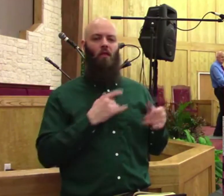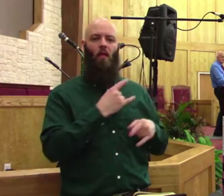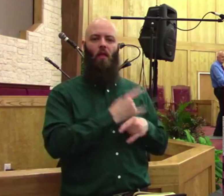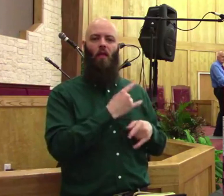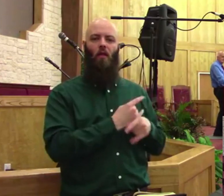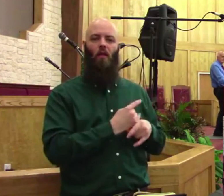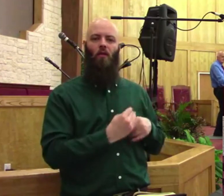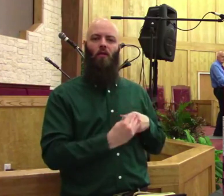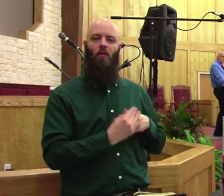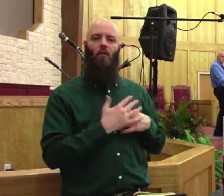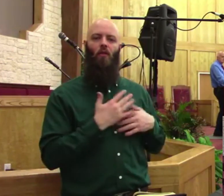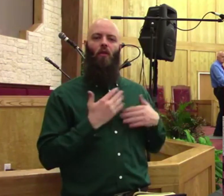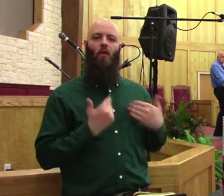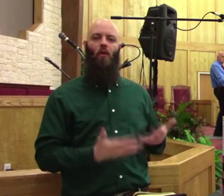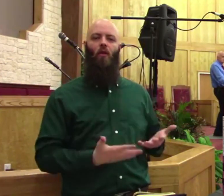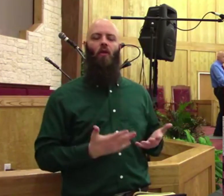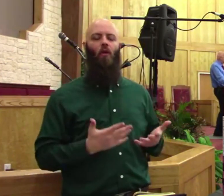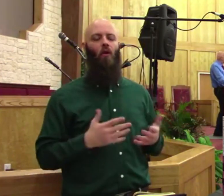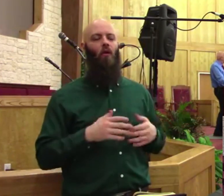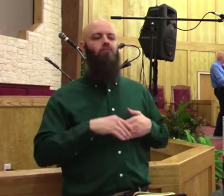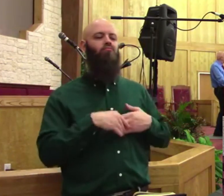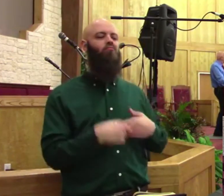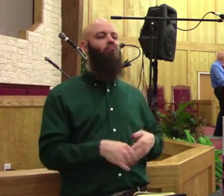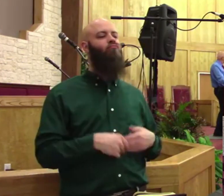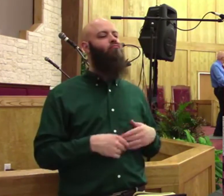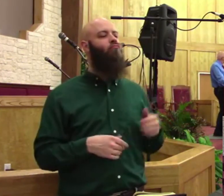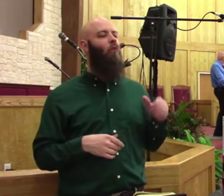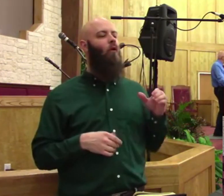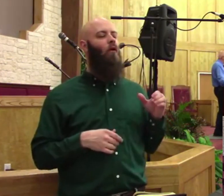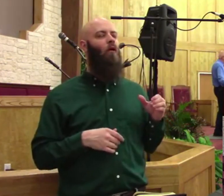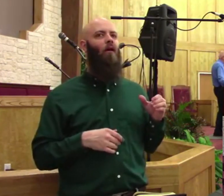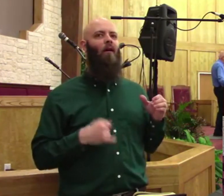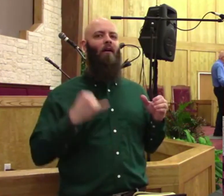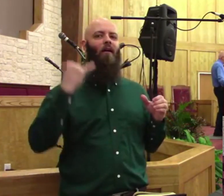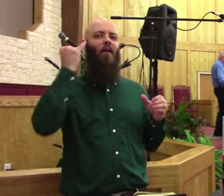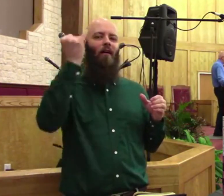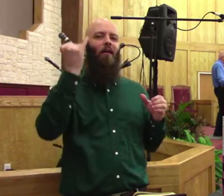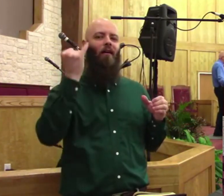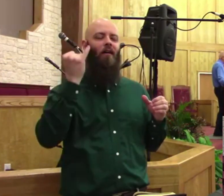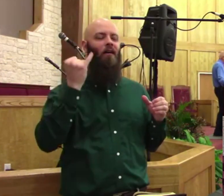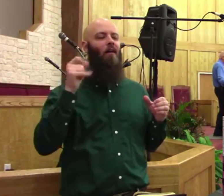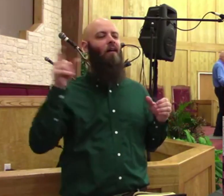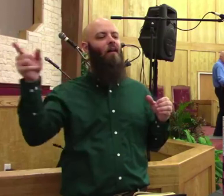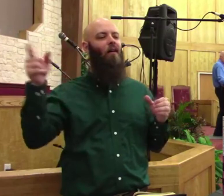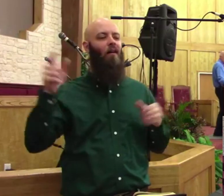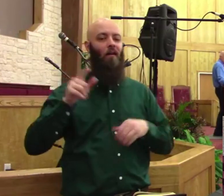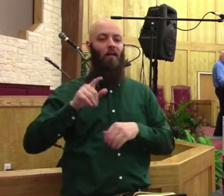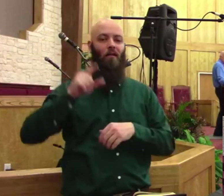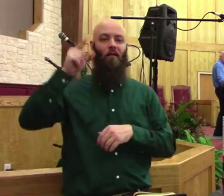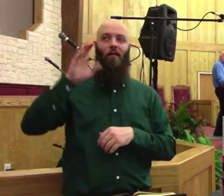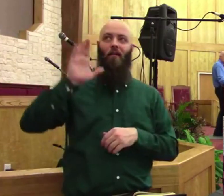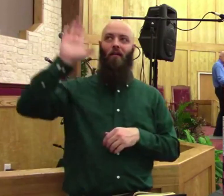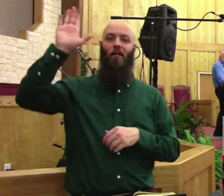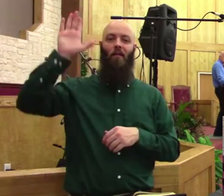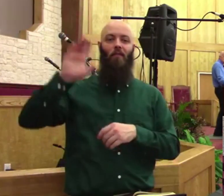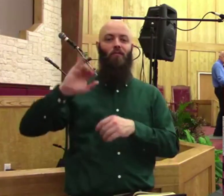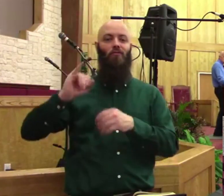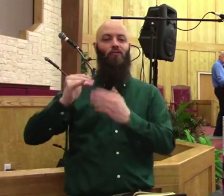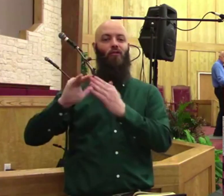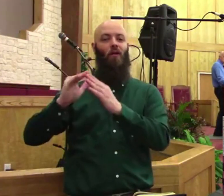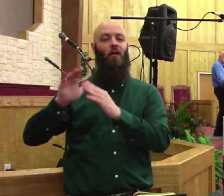decrease, he has an idea. Let's bring out the vessels from the temple of